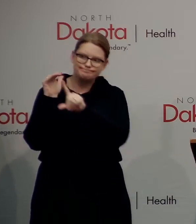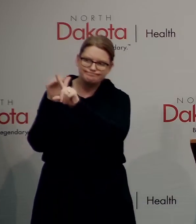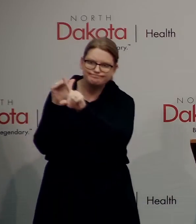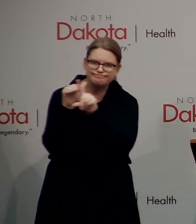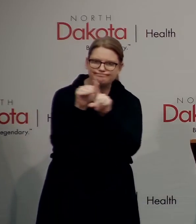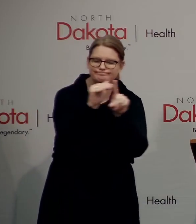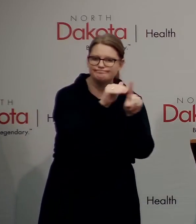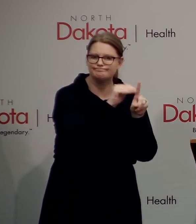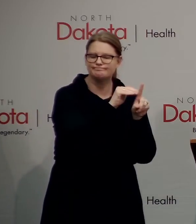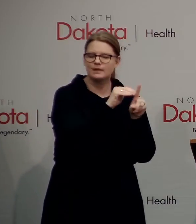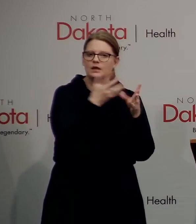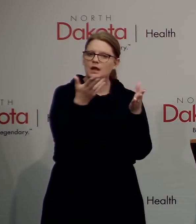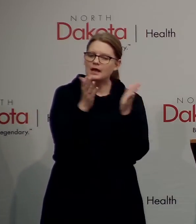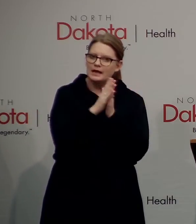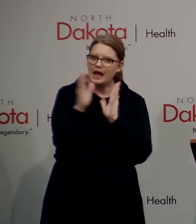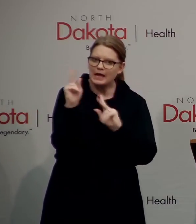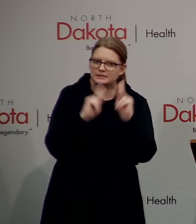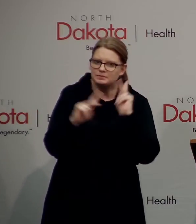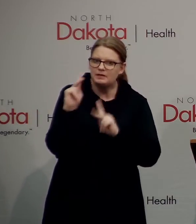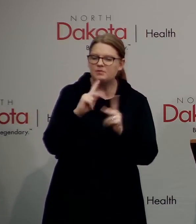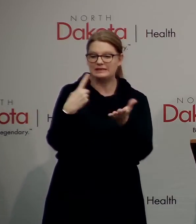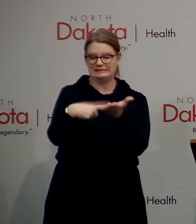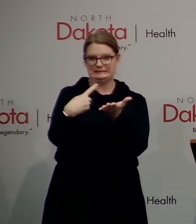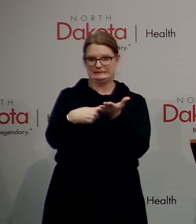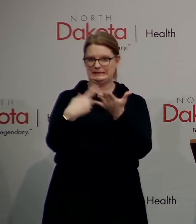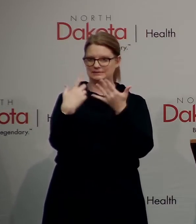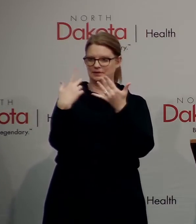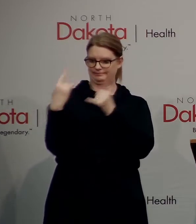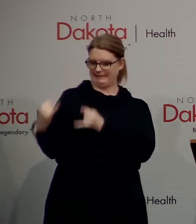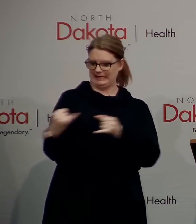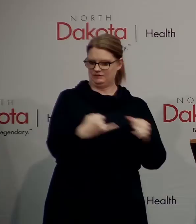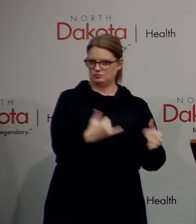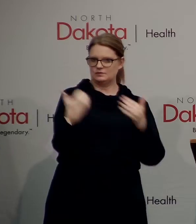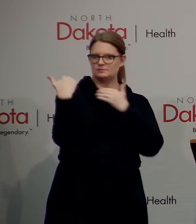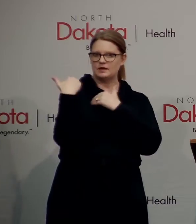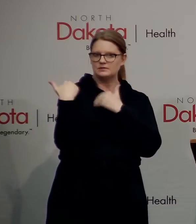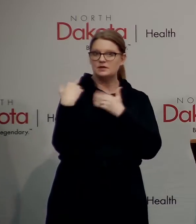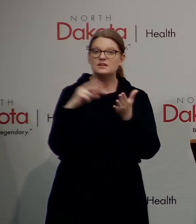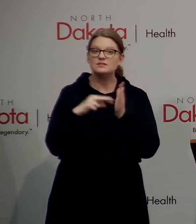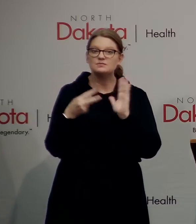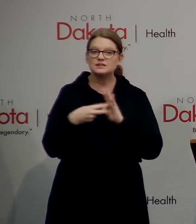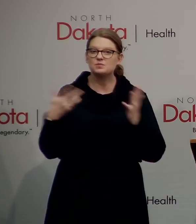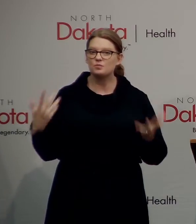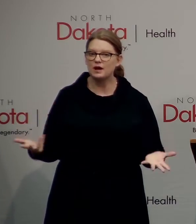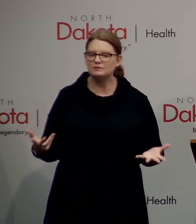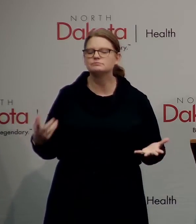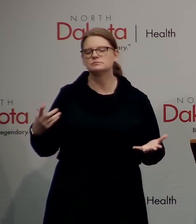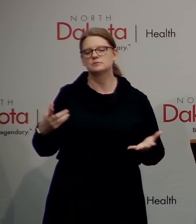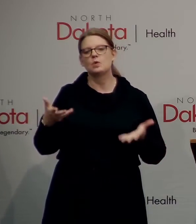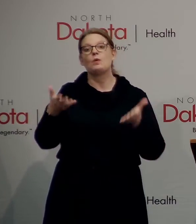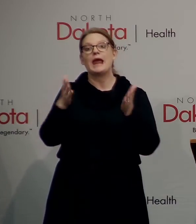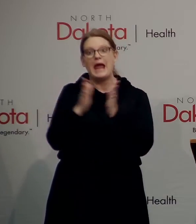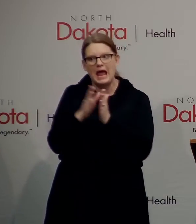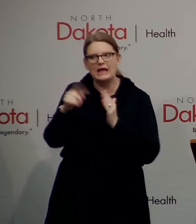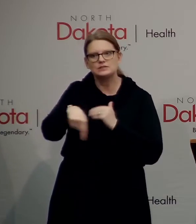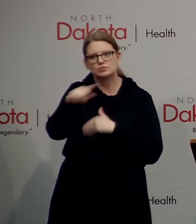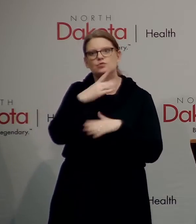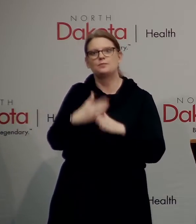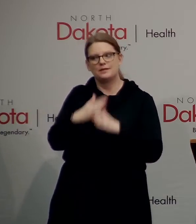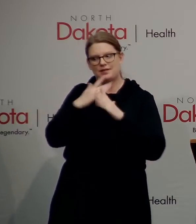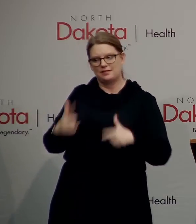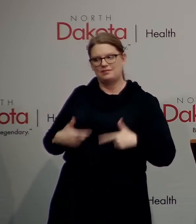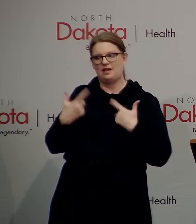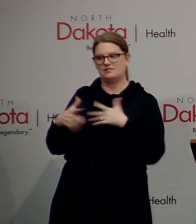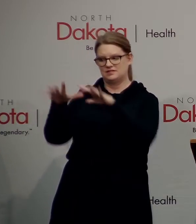about individual responsibility, we're asking people to help protect the lives of the most vulnerable. We're talking